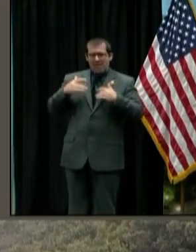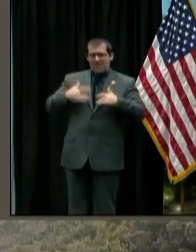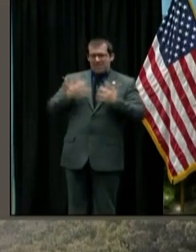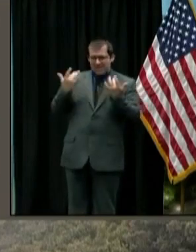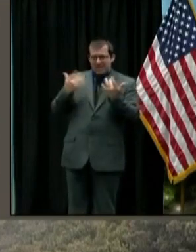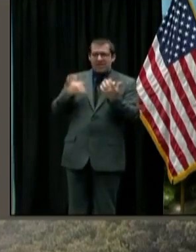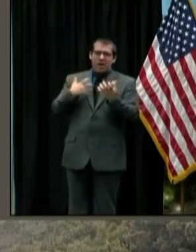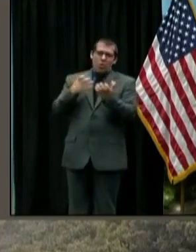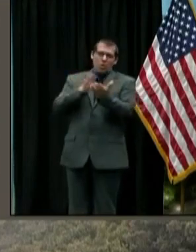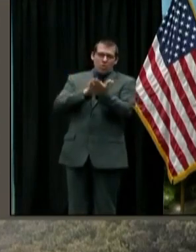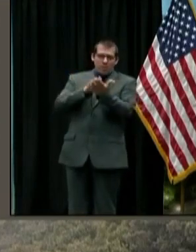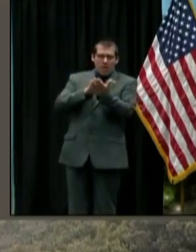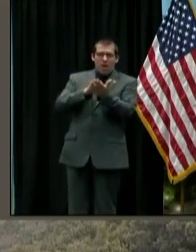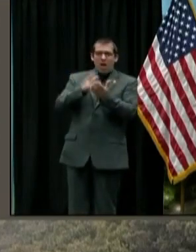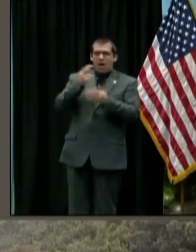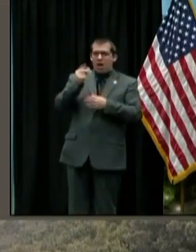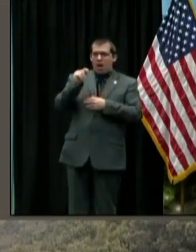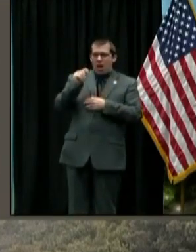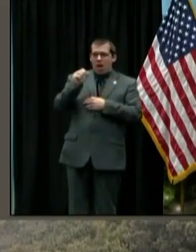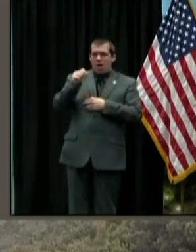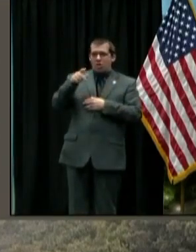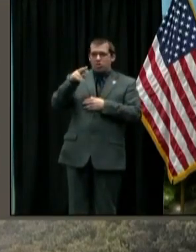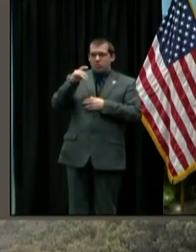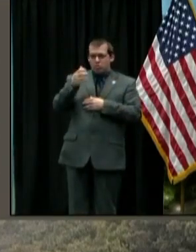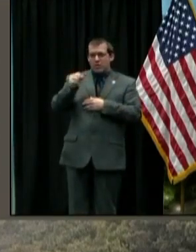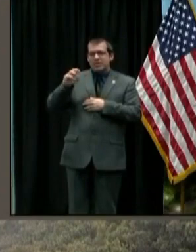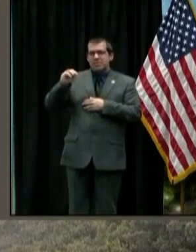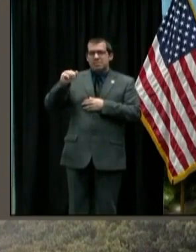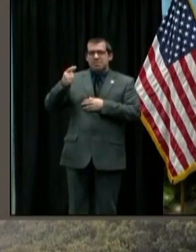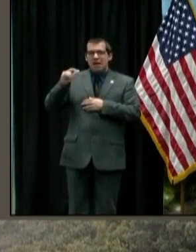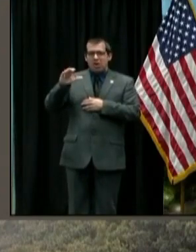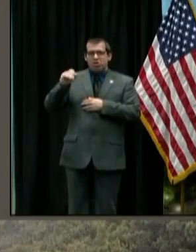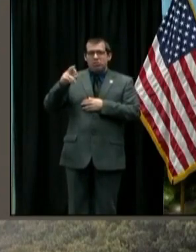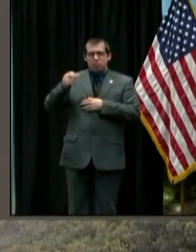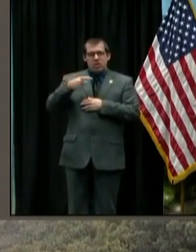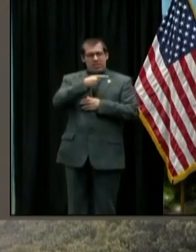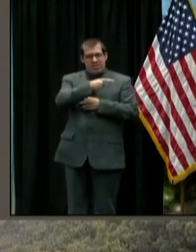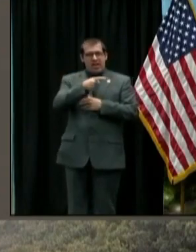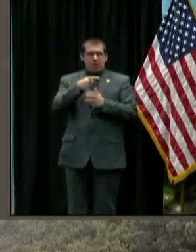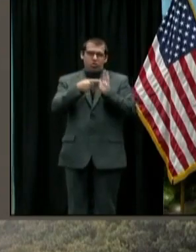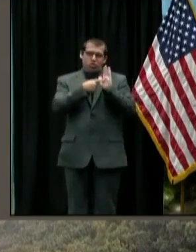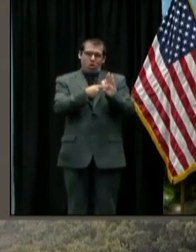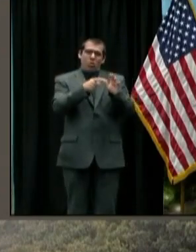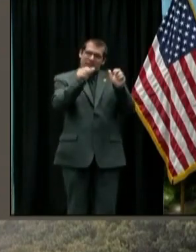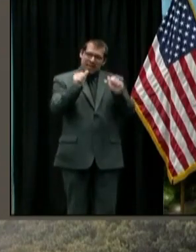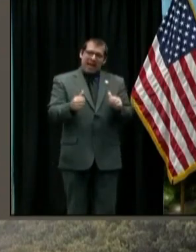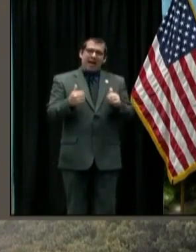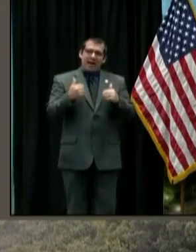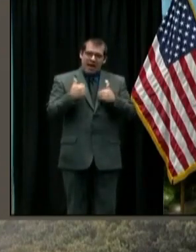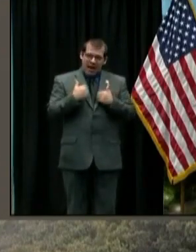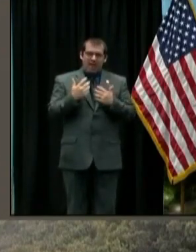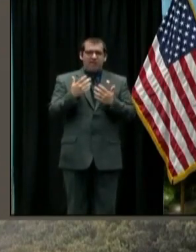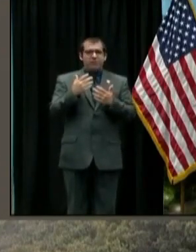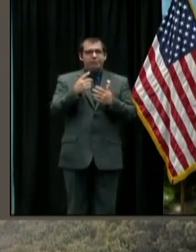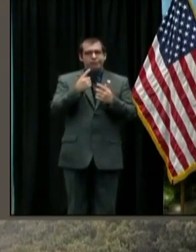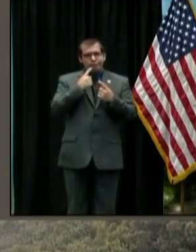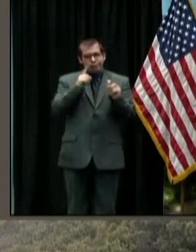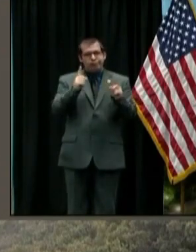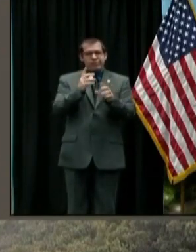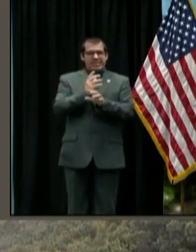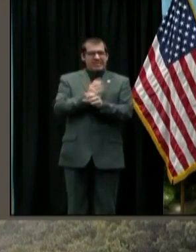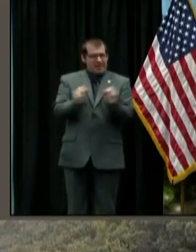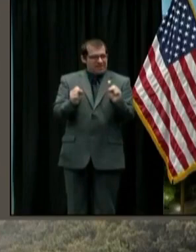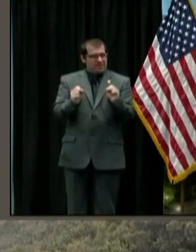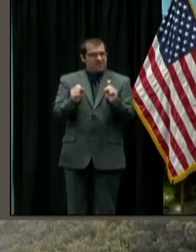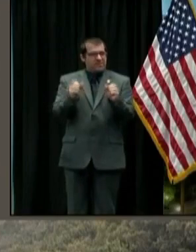want to applaud Hot Springs, Magic Springs for demonstrating a very safe way to have a concert, a